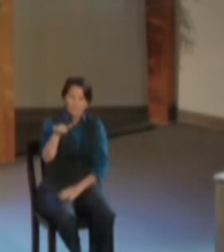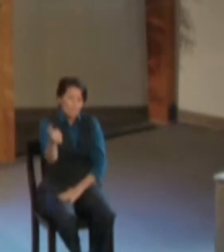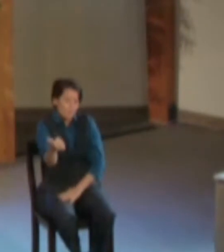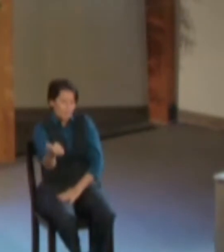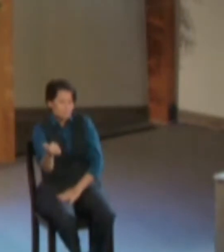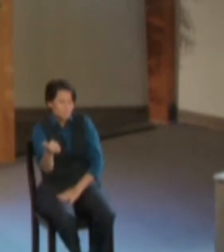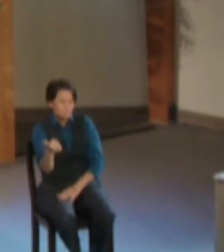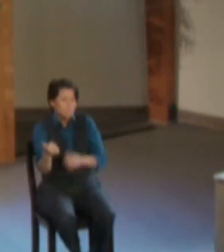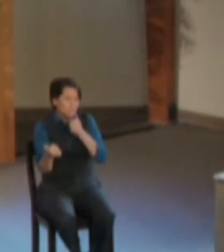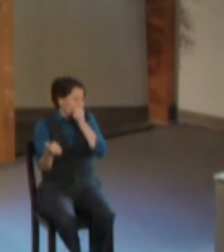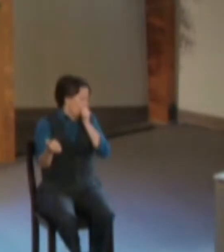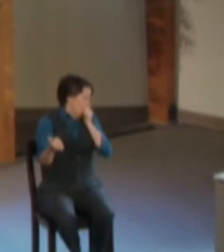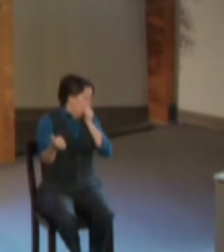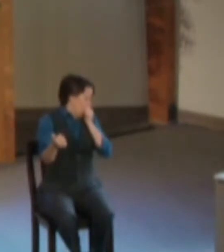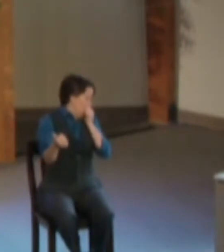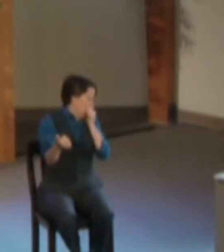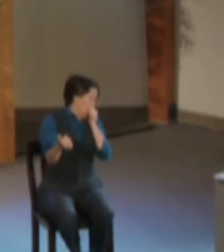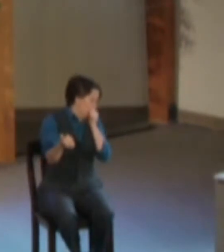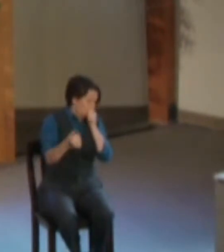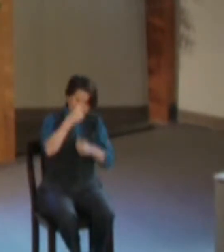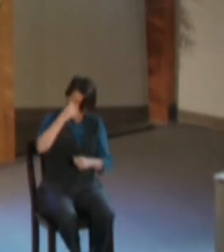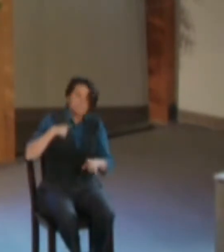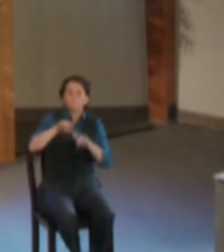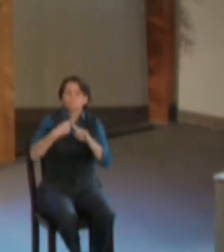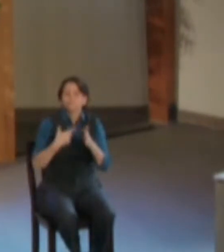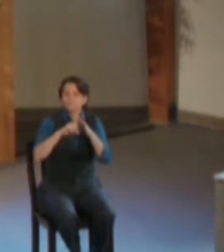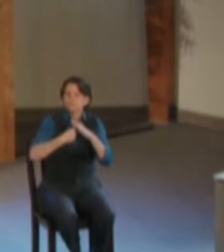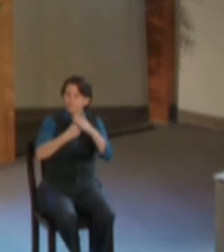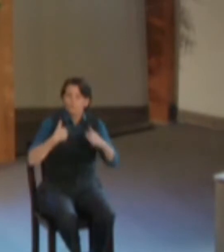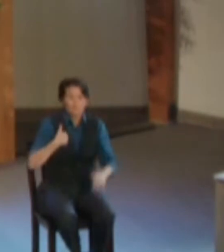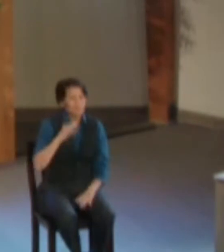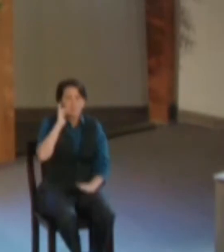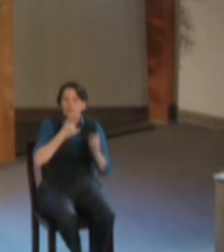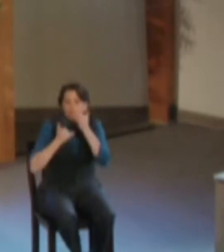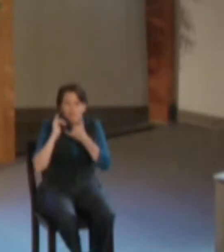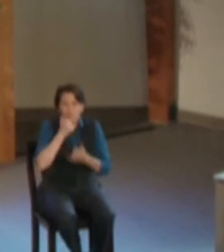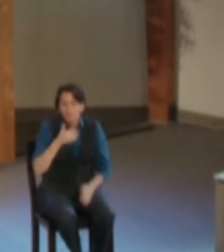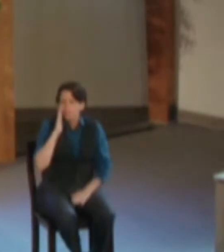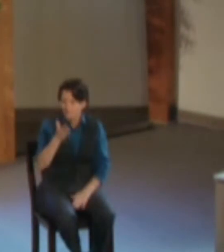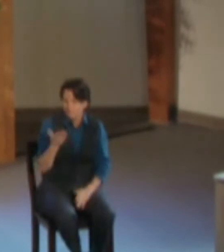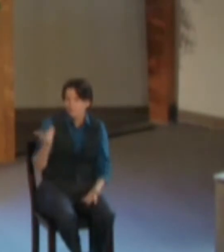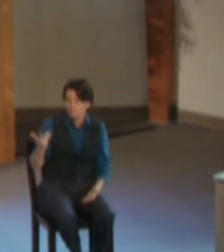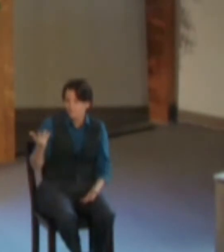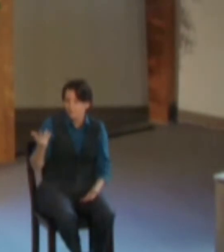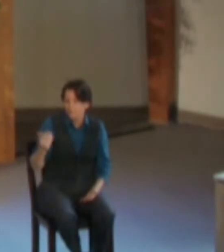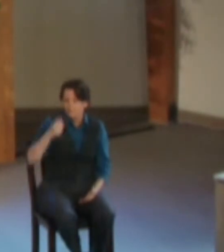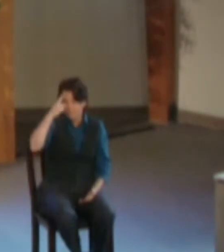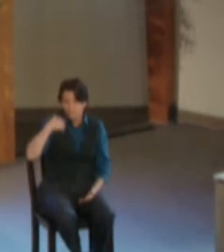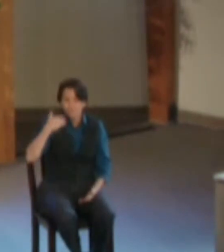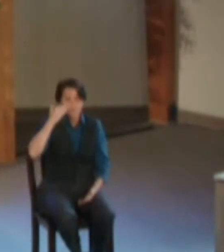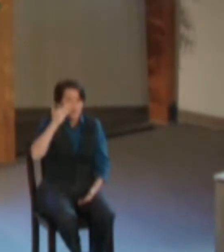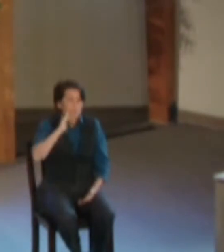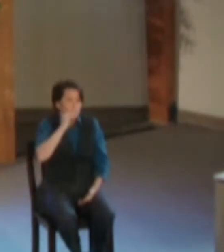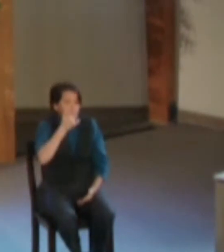this very imperfectly once we start going. We're going to make a lot of mistakes. Because we know mistakes are